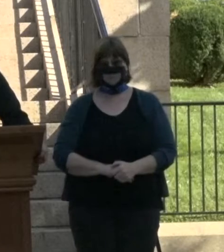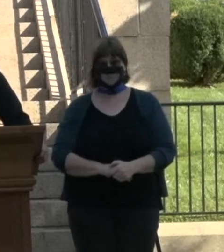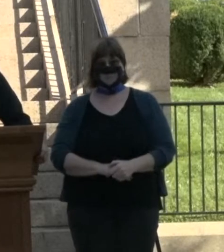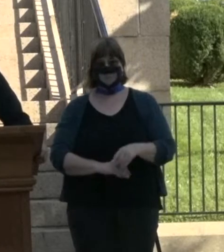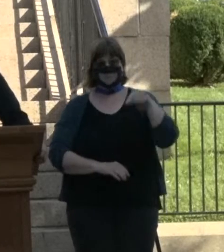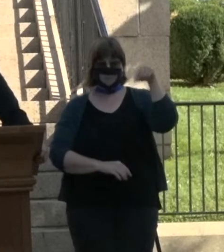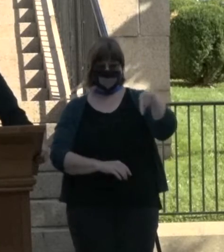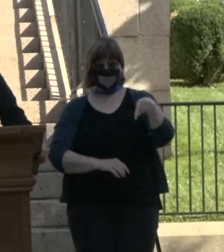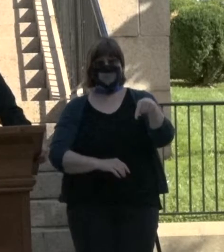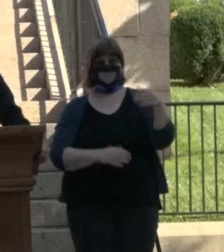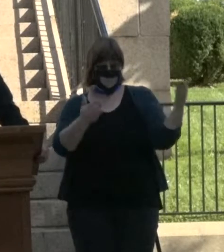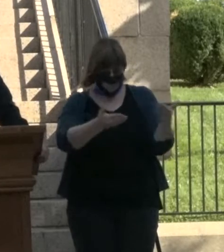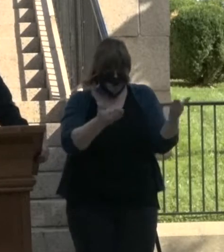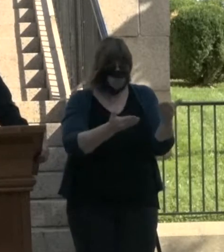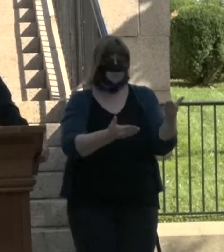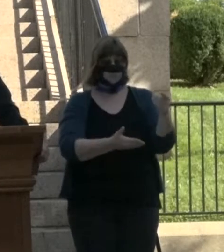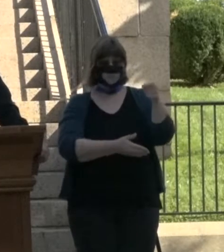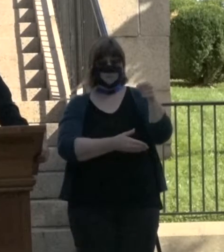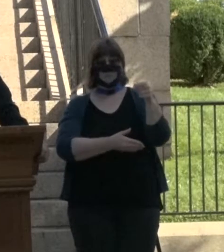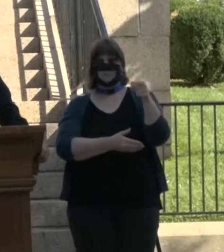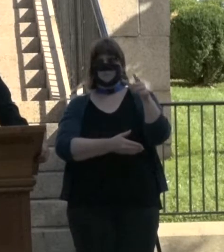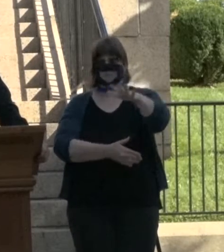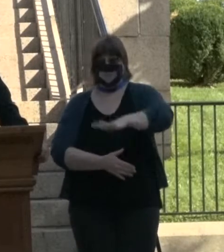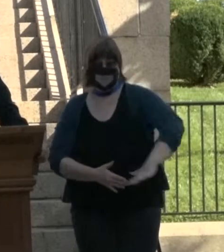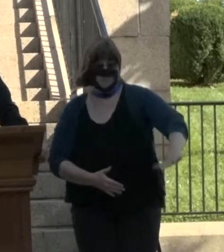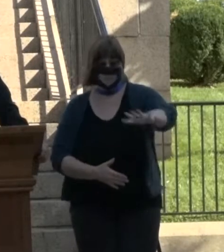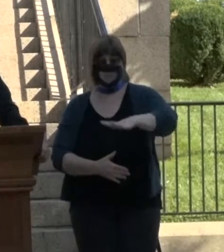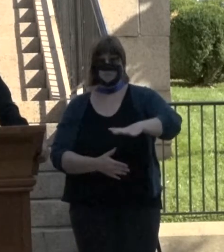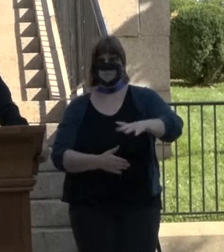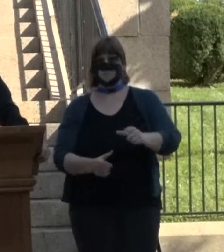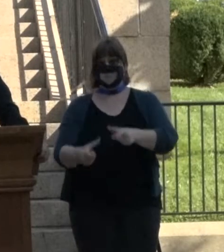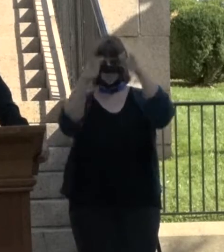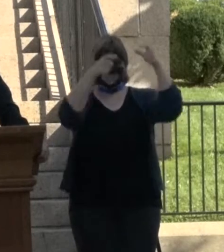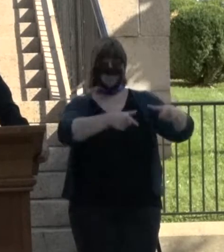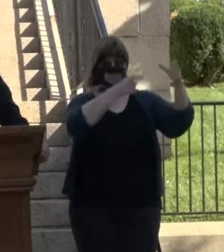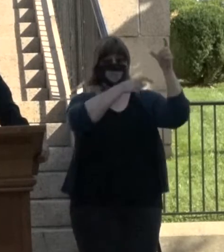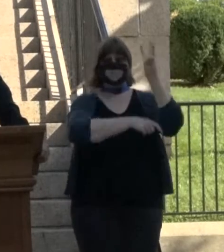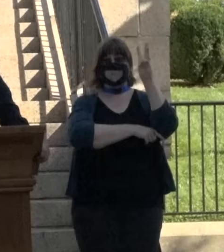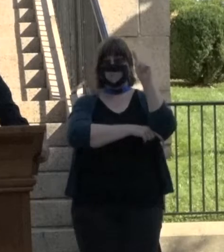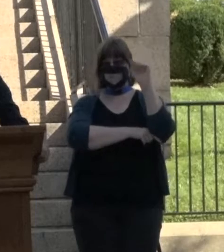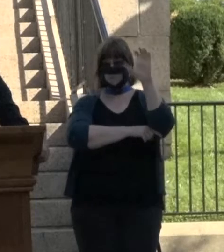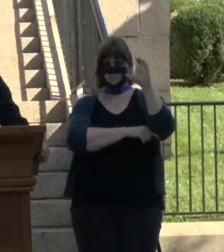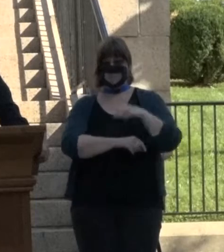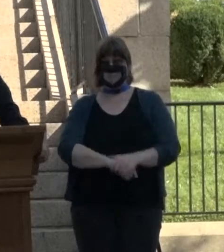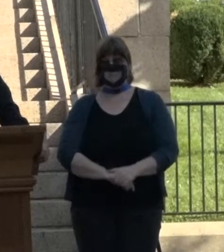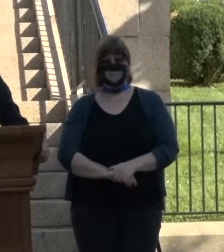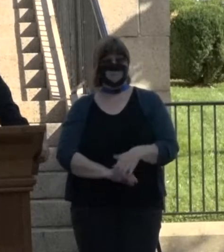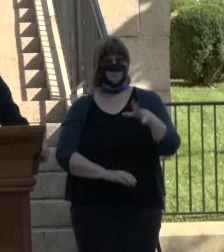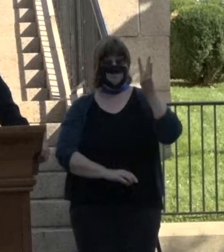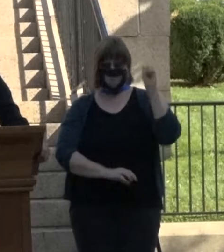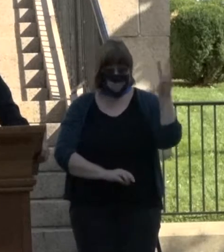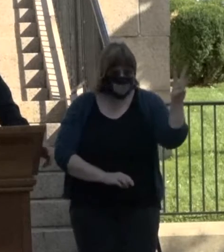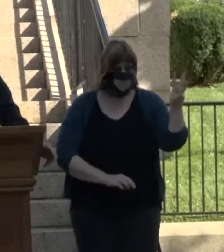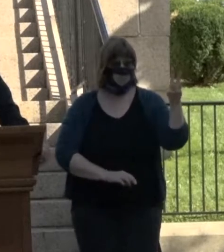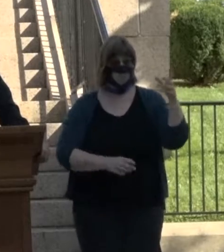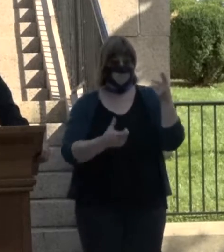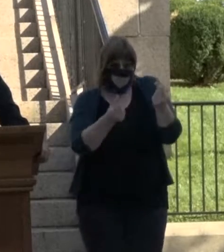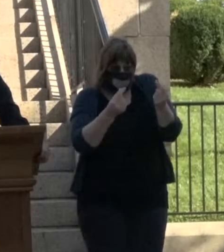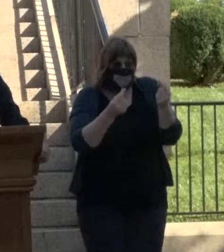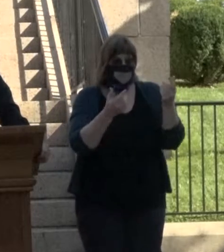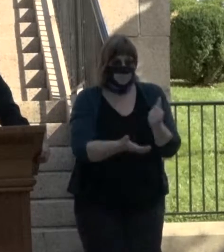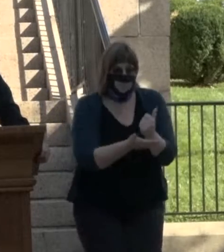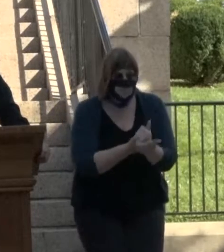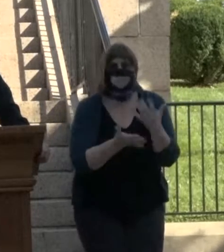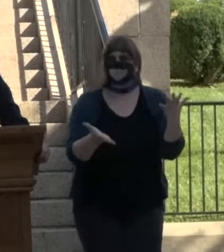I'm on ground zero right now. And we said, wow, can we do anything? What can